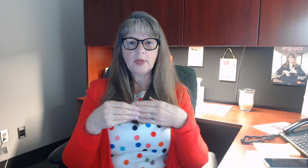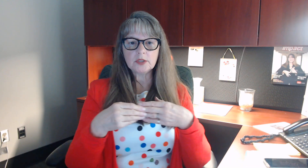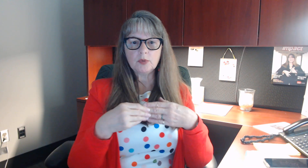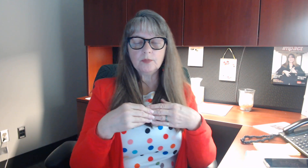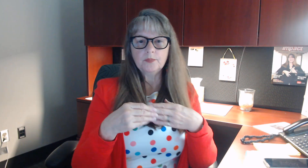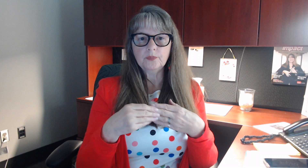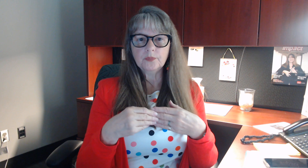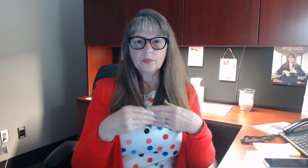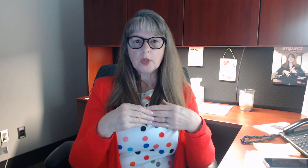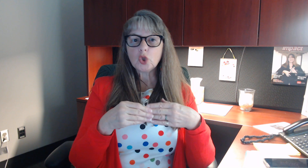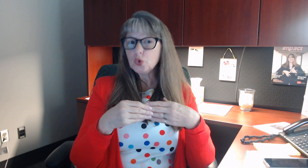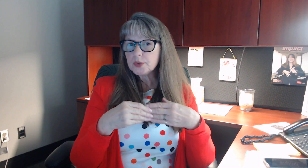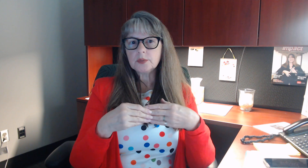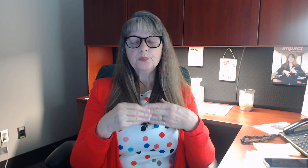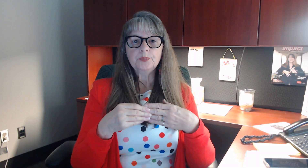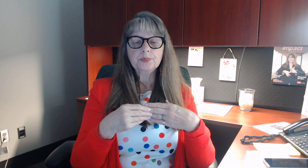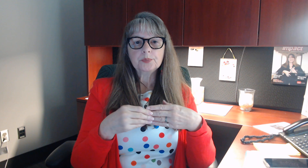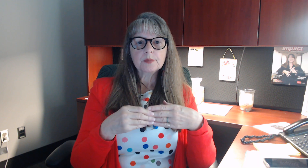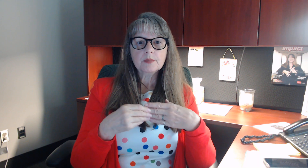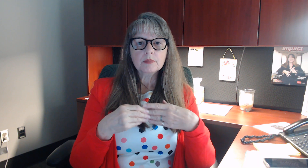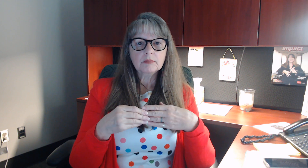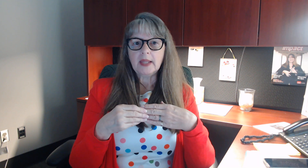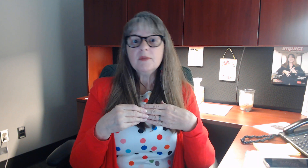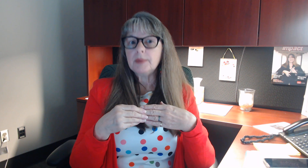Flexible, loose, even plastic.